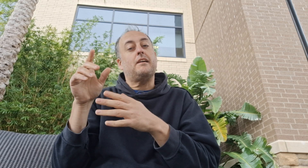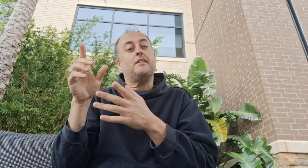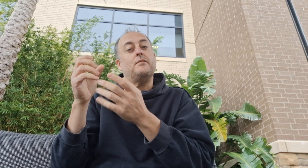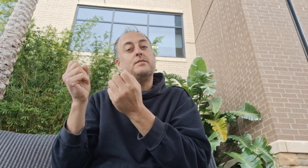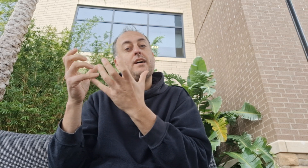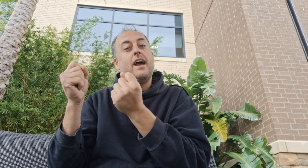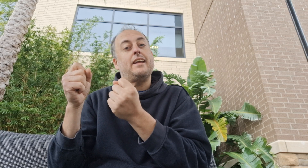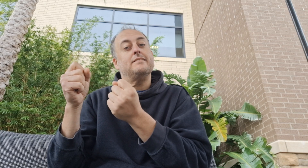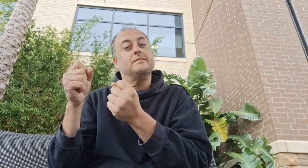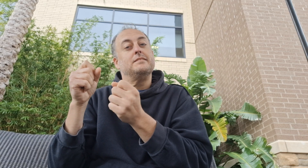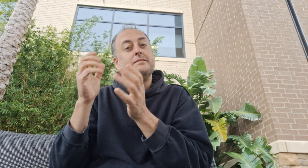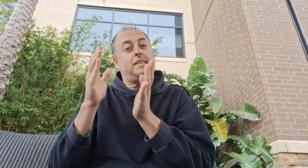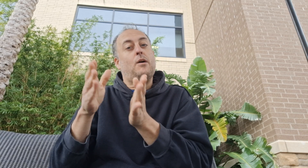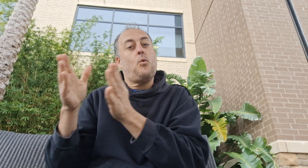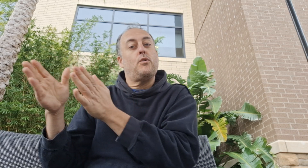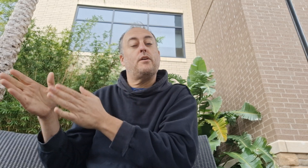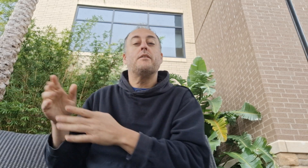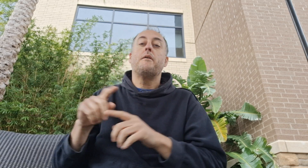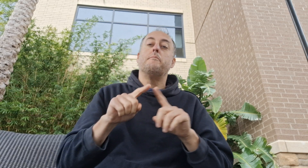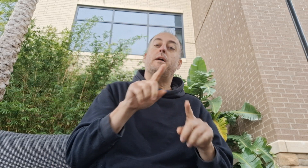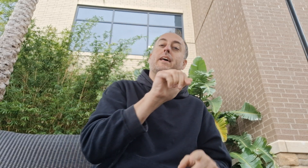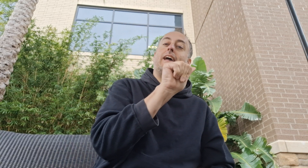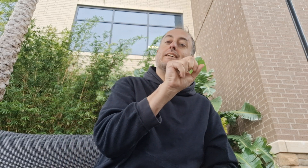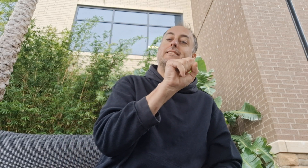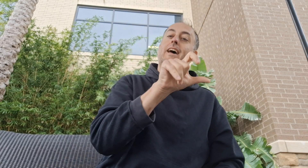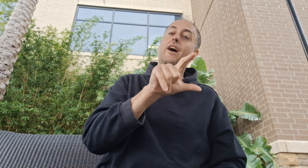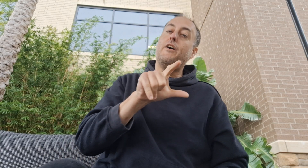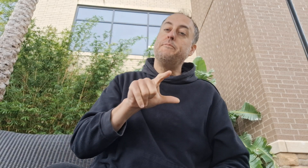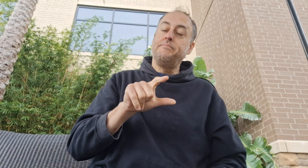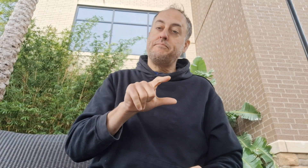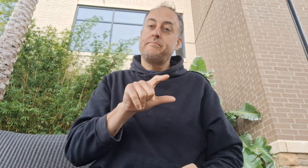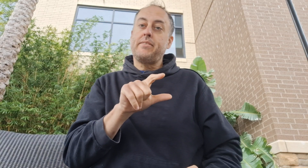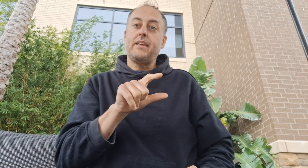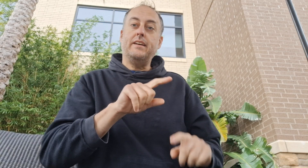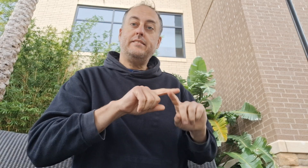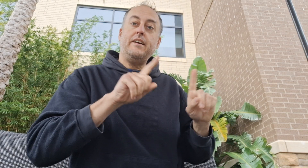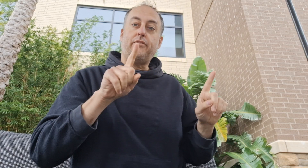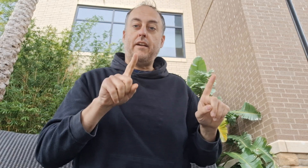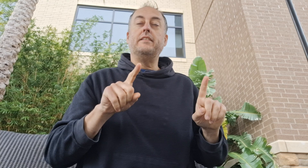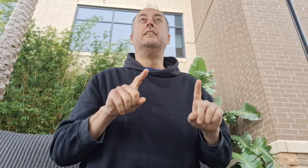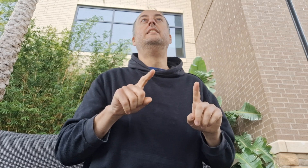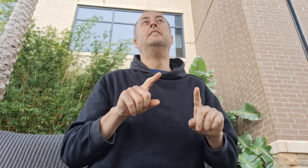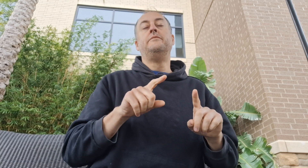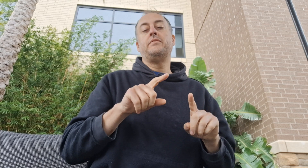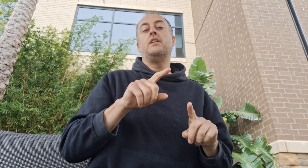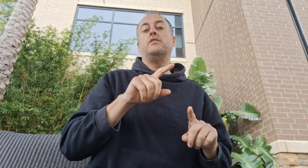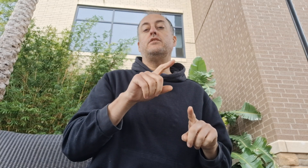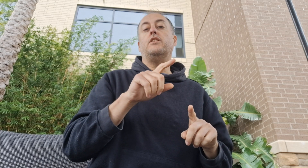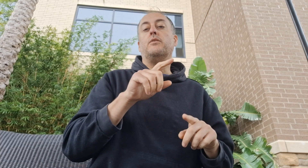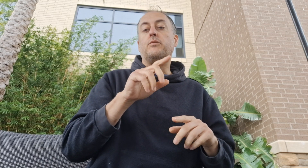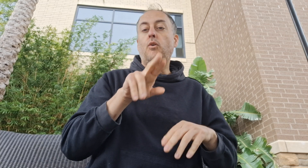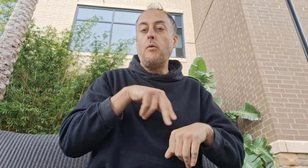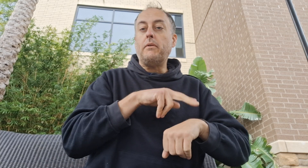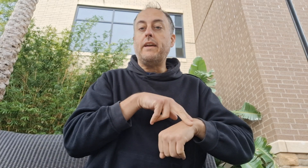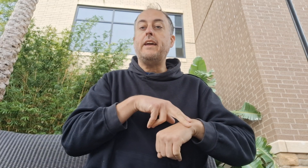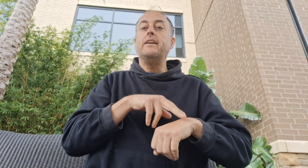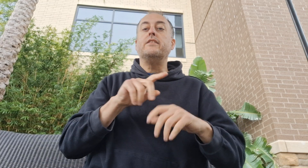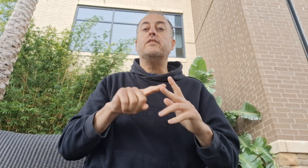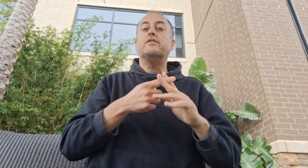you sign that order. But ASL is different. So normally you start